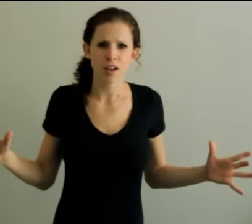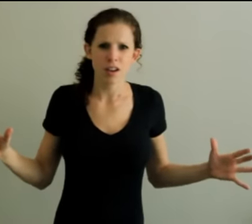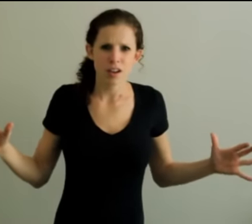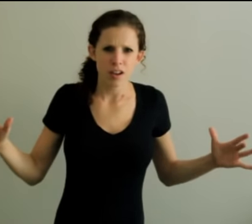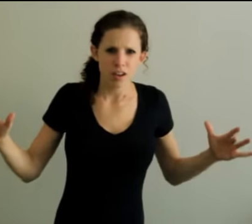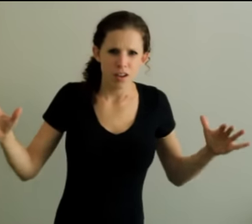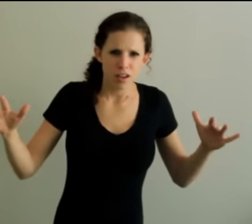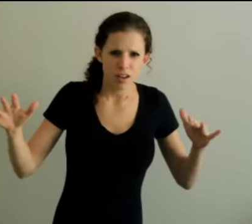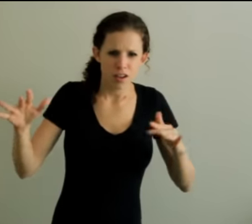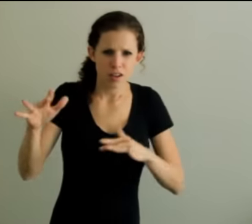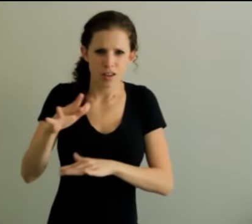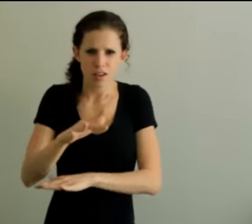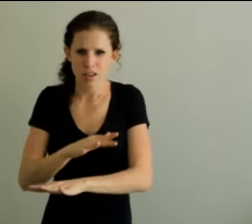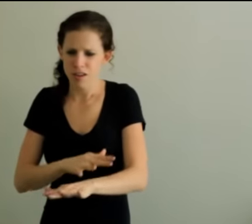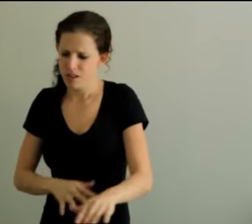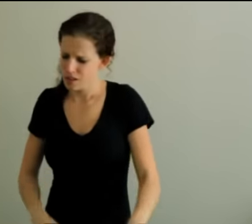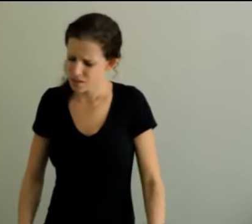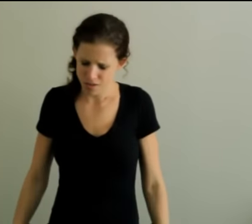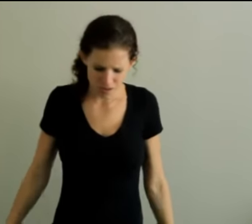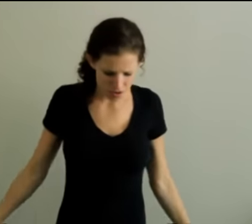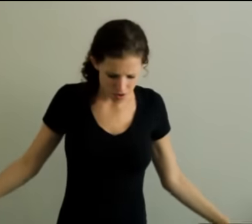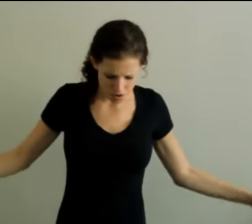I hate you Bye I